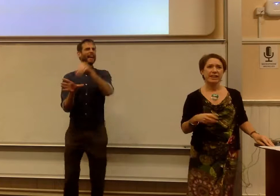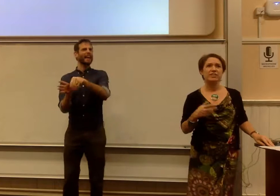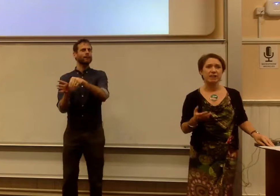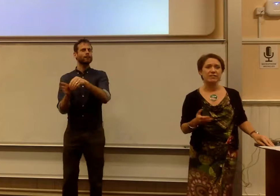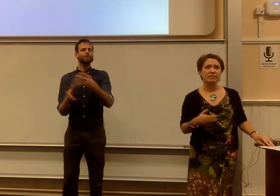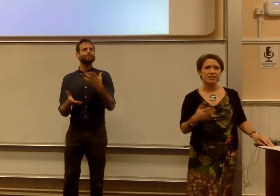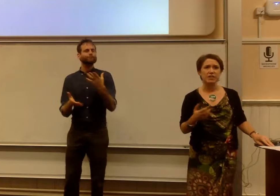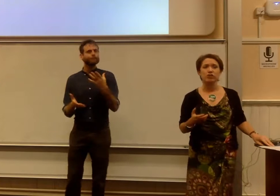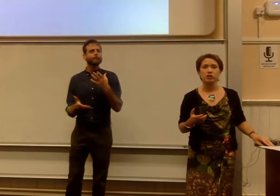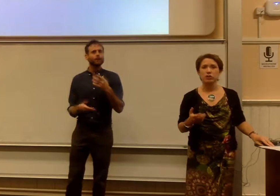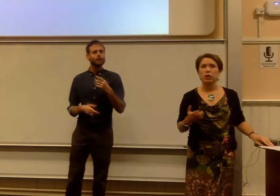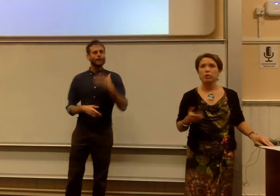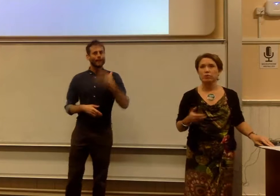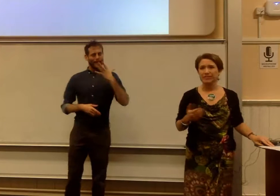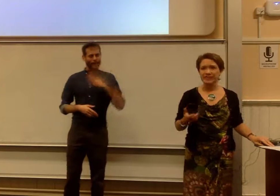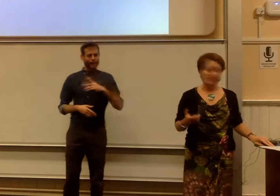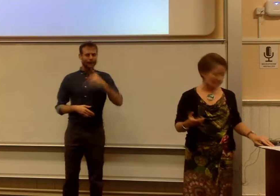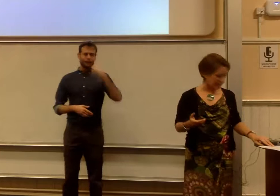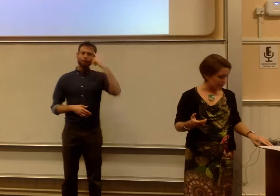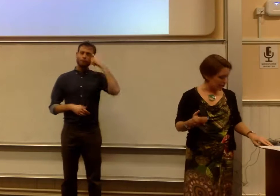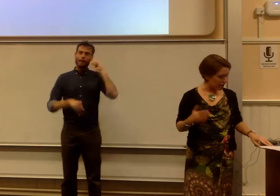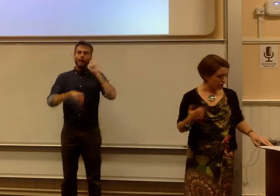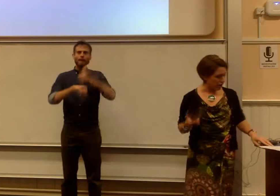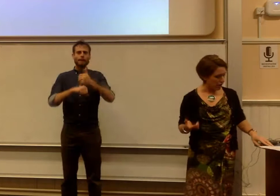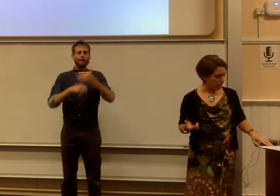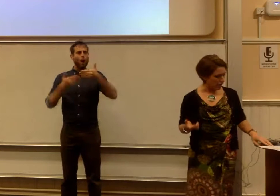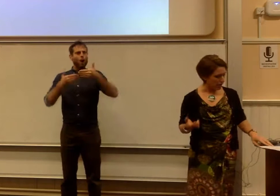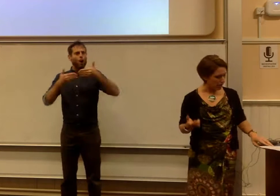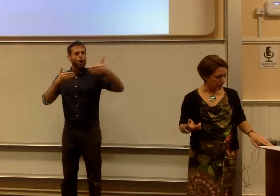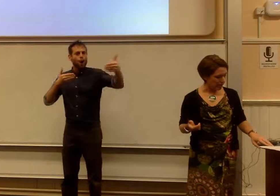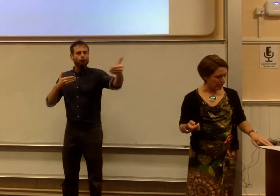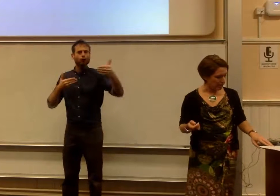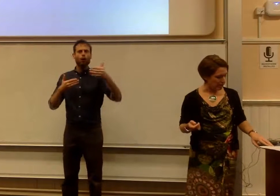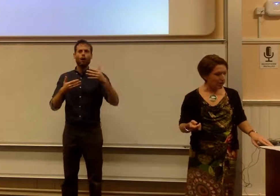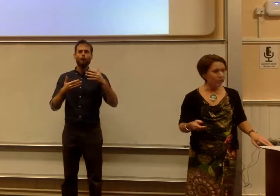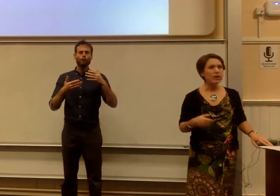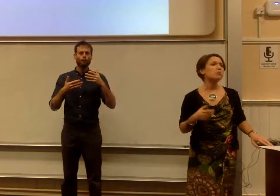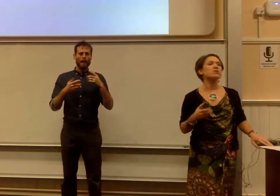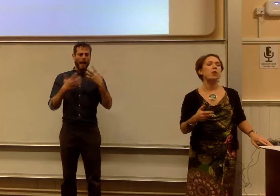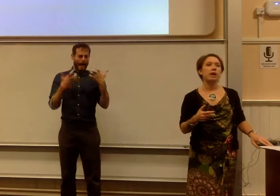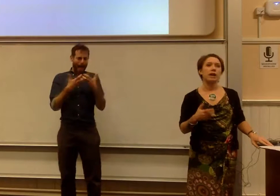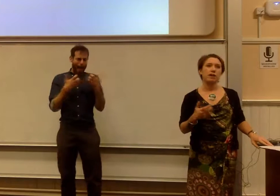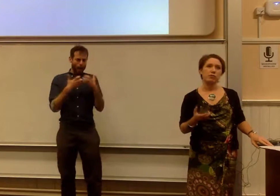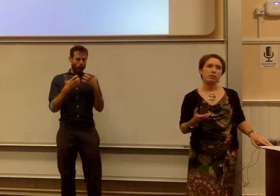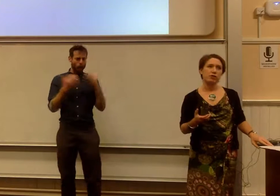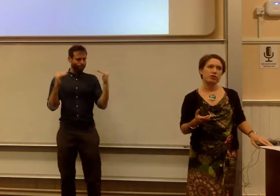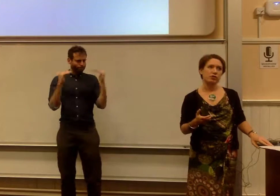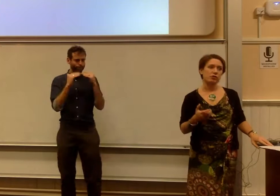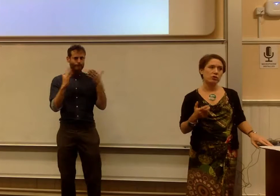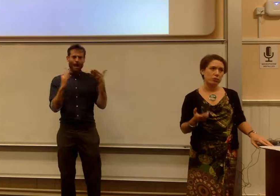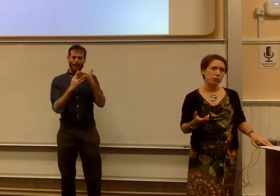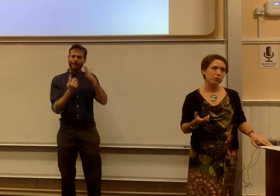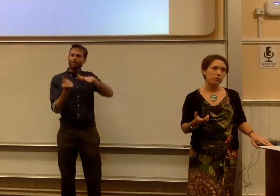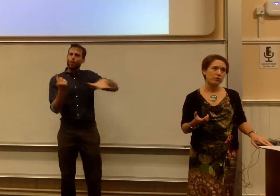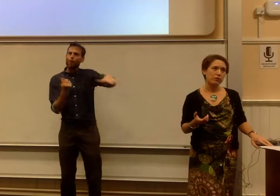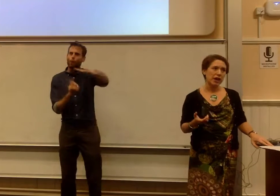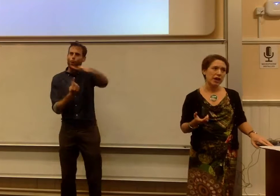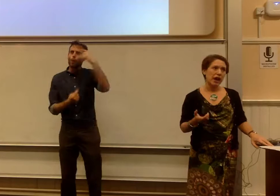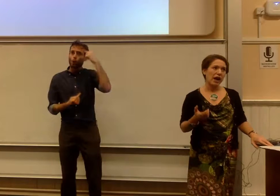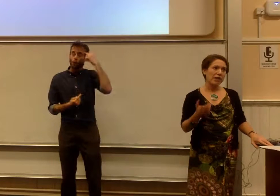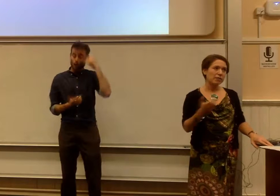holistic, integrated solution was needed to overcome those barriers. So that was quite an influential